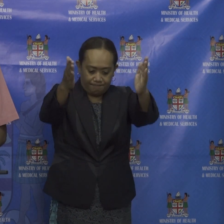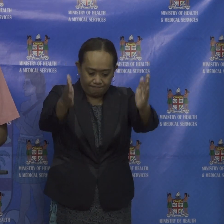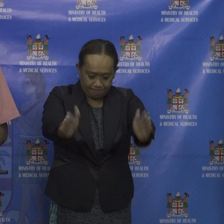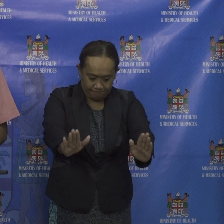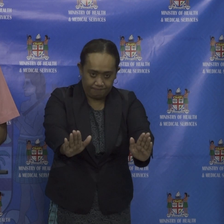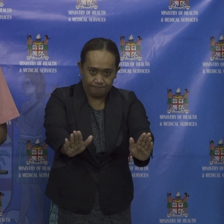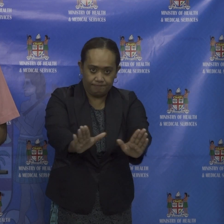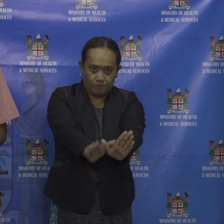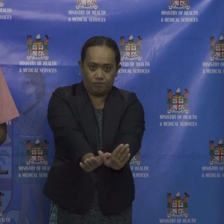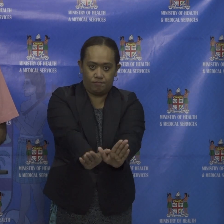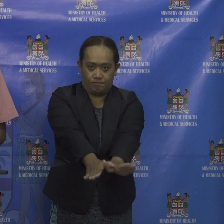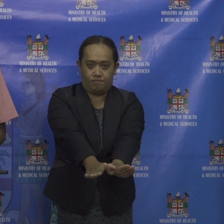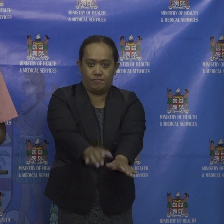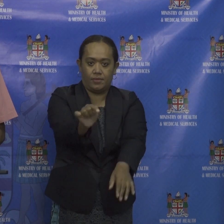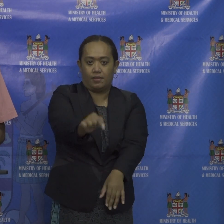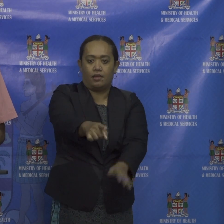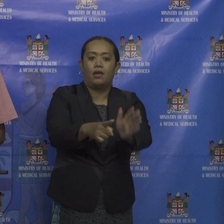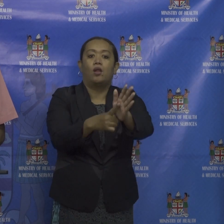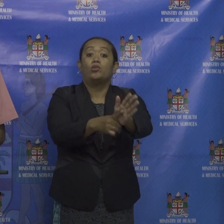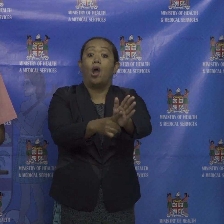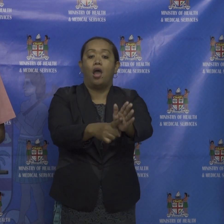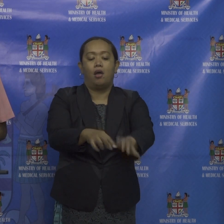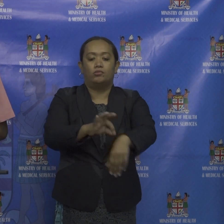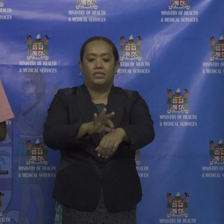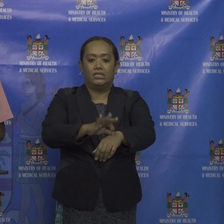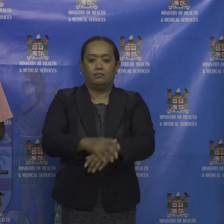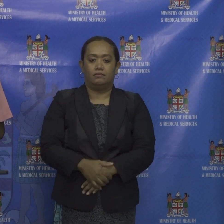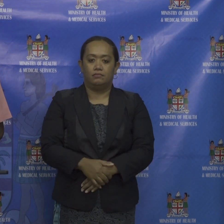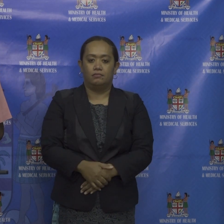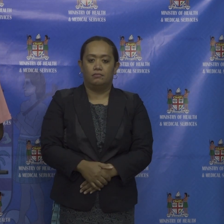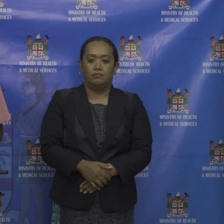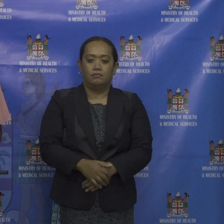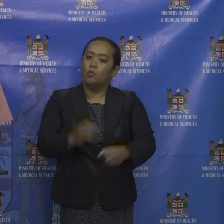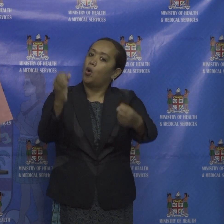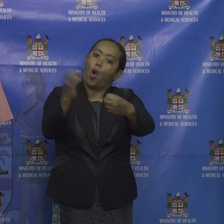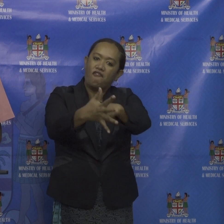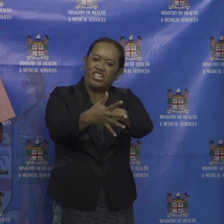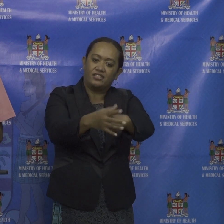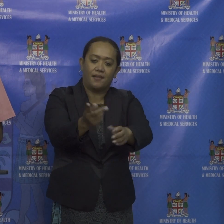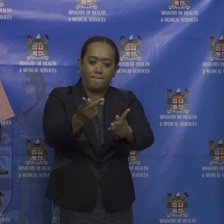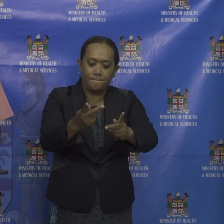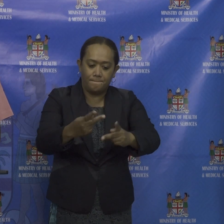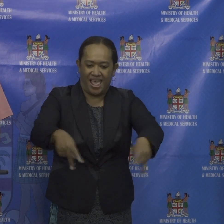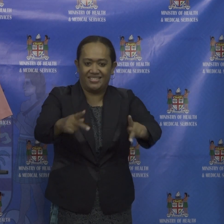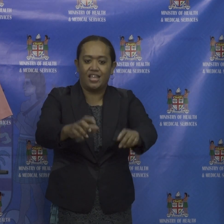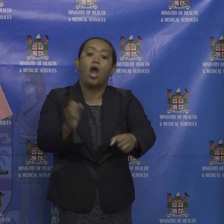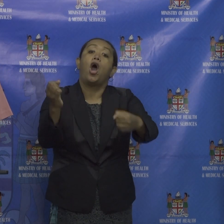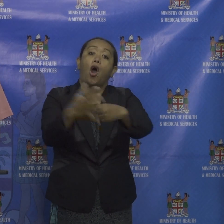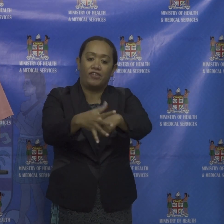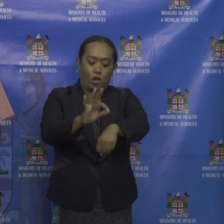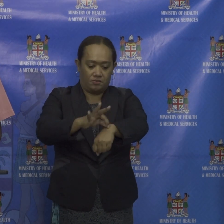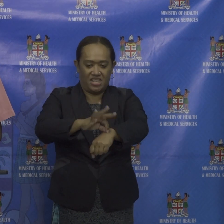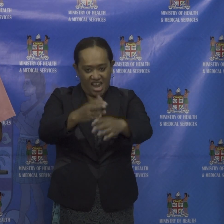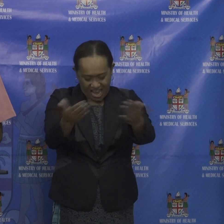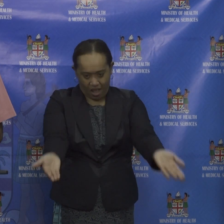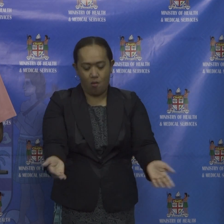positive for COVID will be admitted and treated at Lautoka Hospital. Kamikamida Health